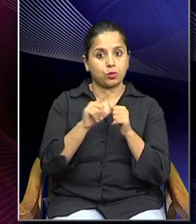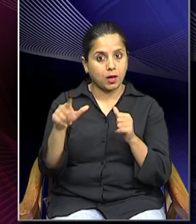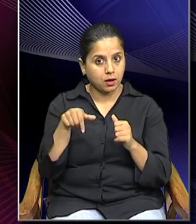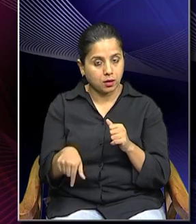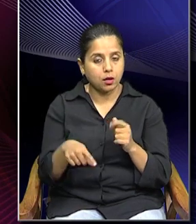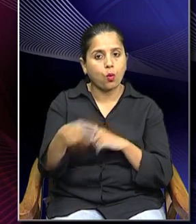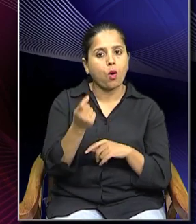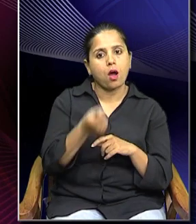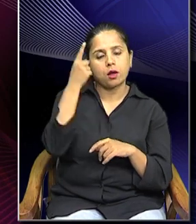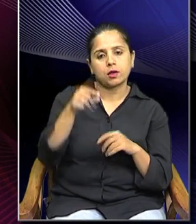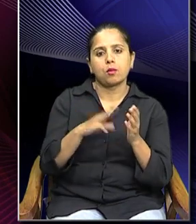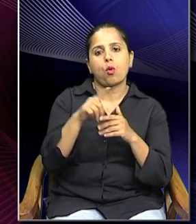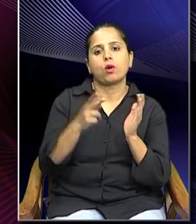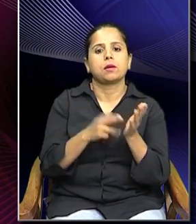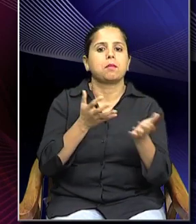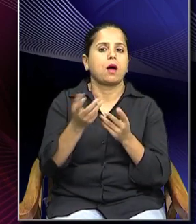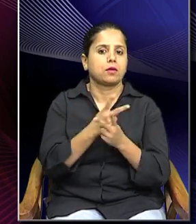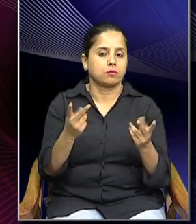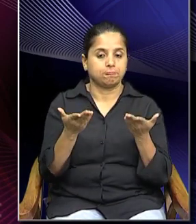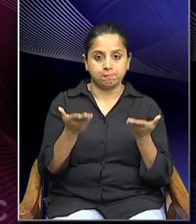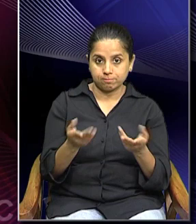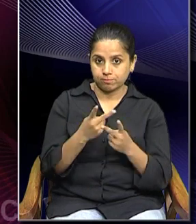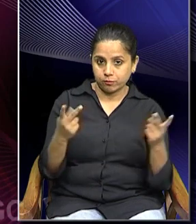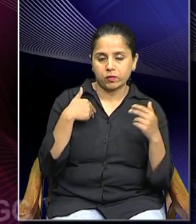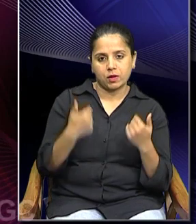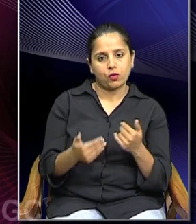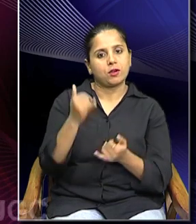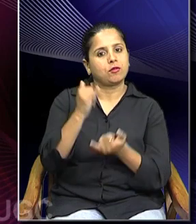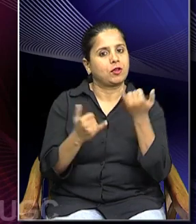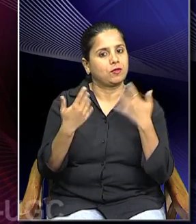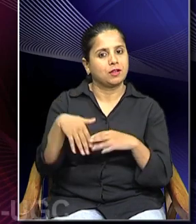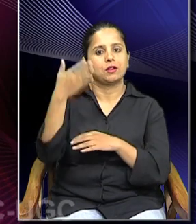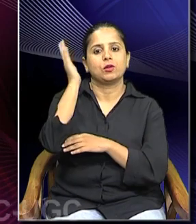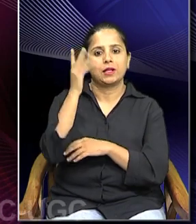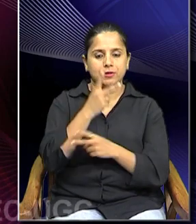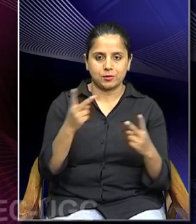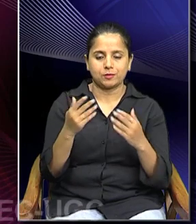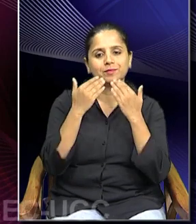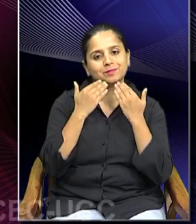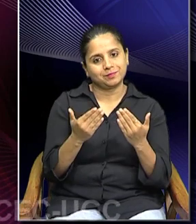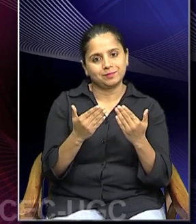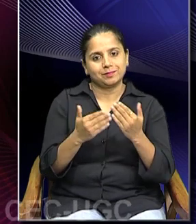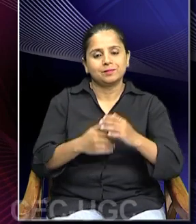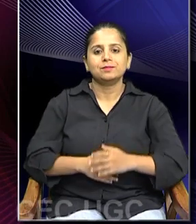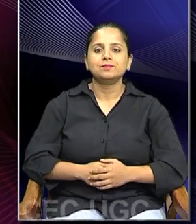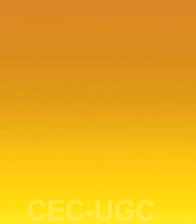understanding of modern market. With this, I come to an end of the lecture. Thank you.